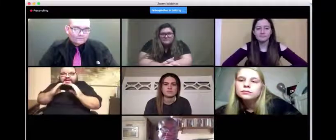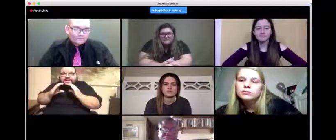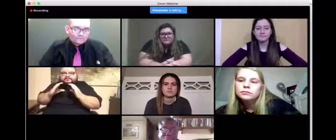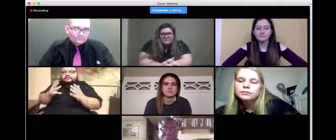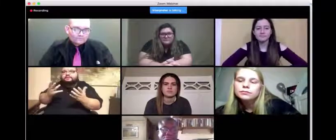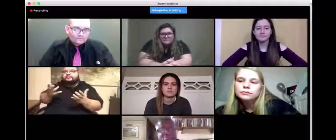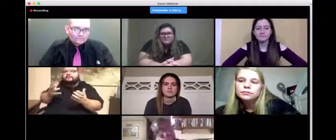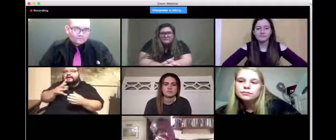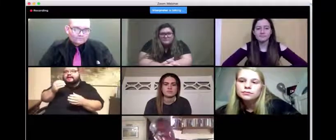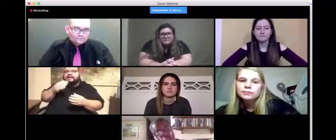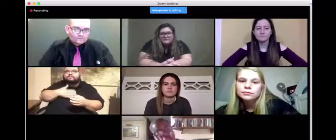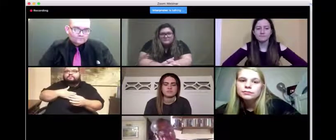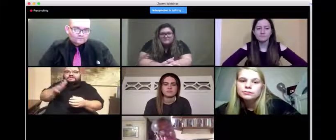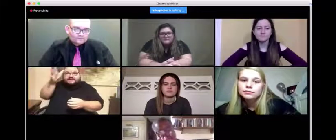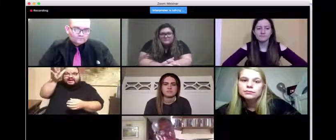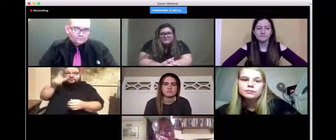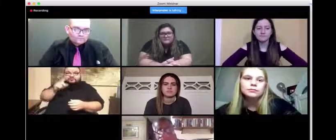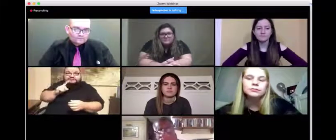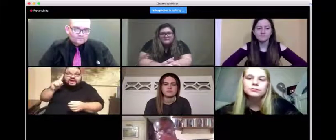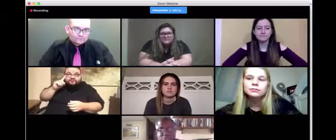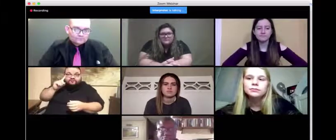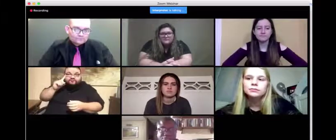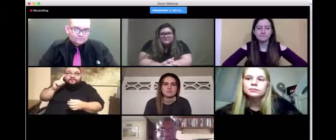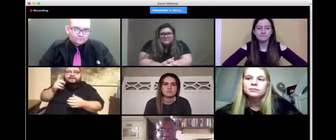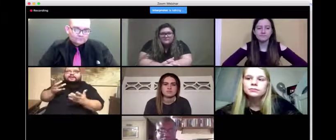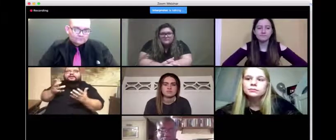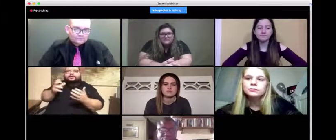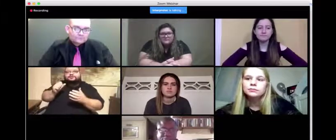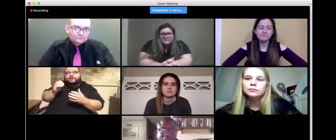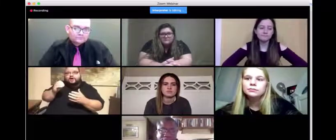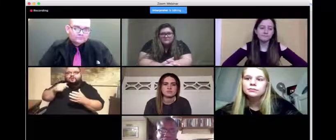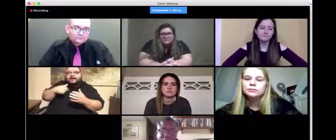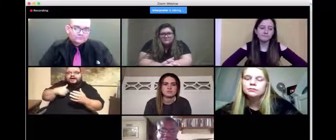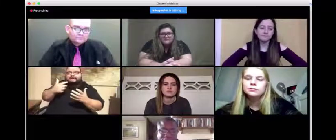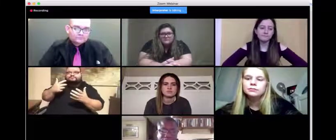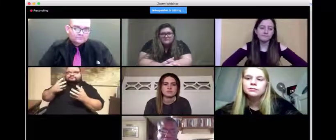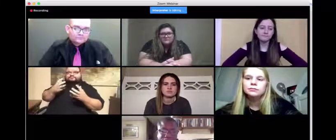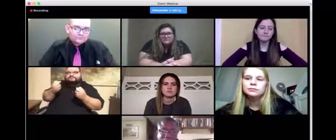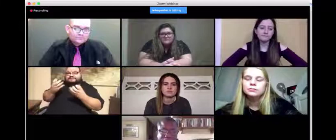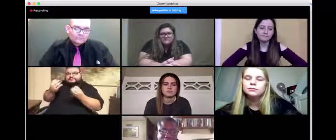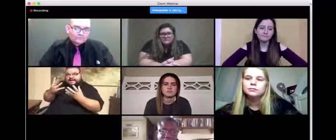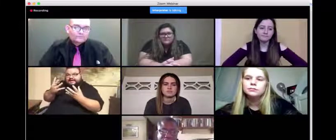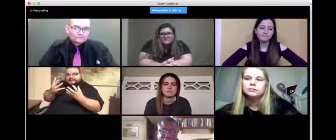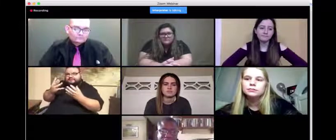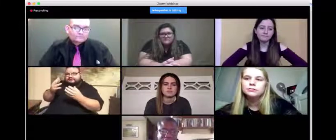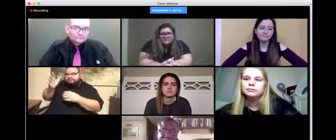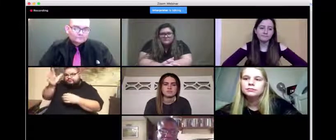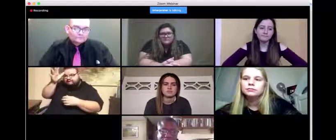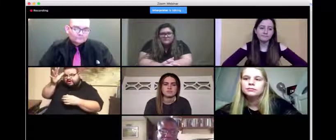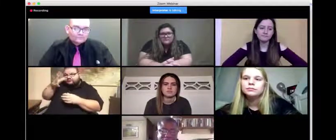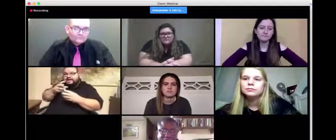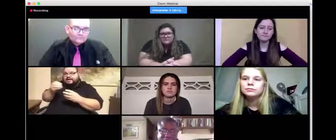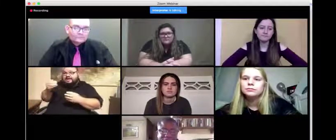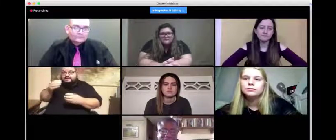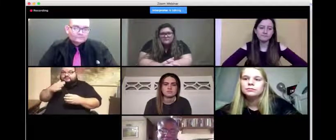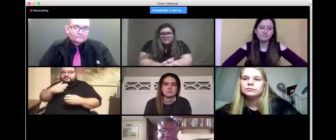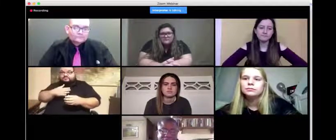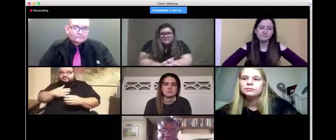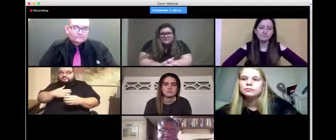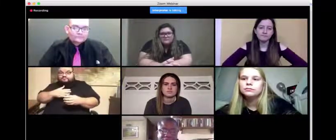so I've been signing with my father in my life. And then that was, practice signing with my mom, but at the